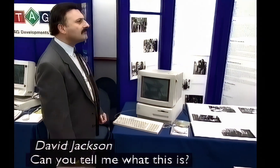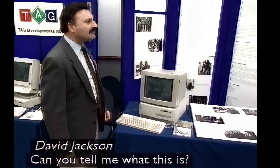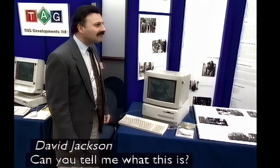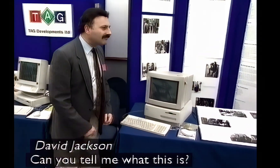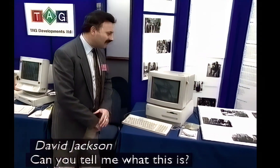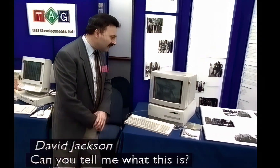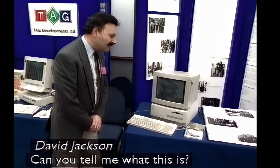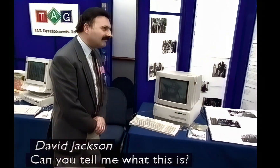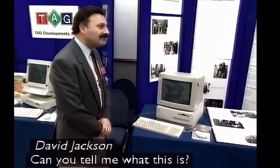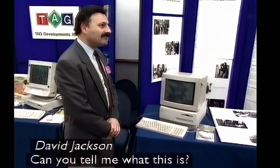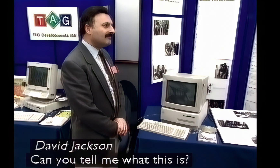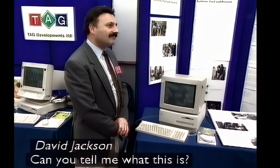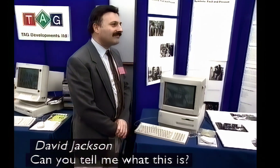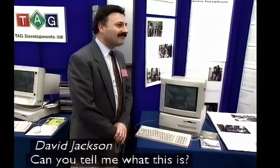Can you tell me what this is?